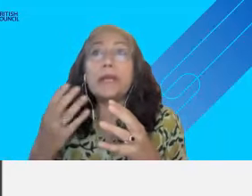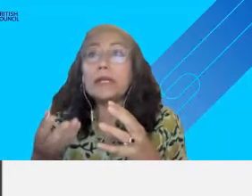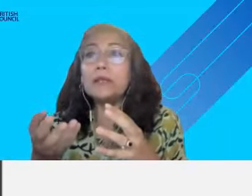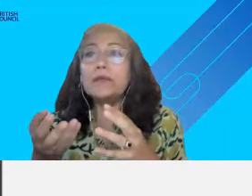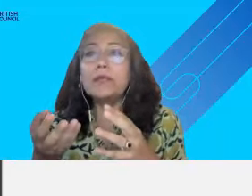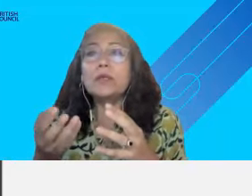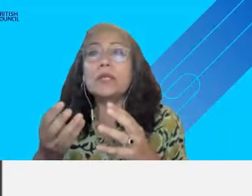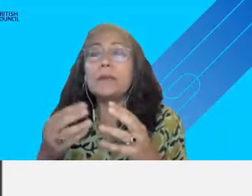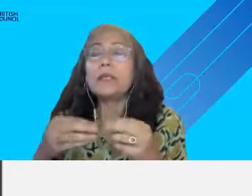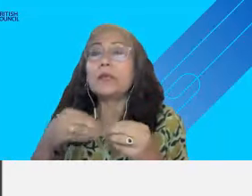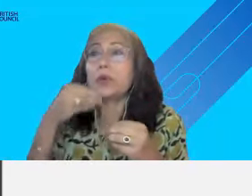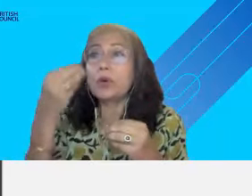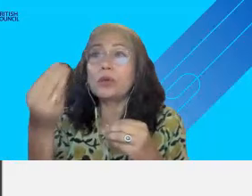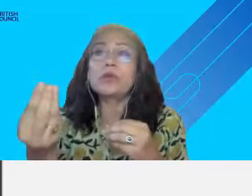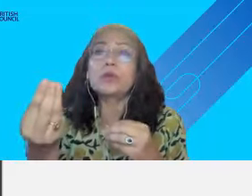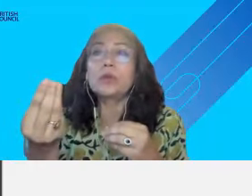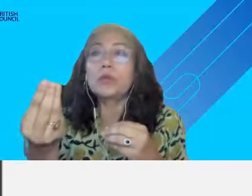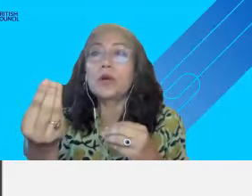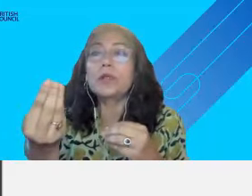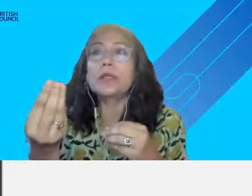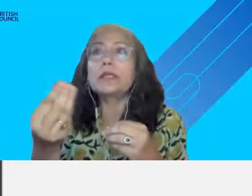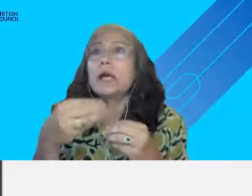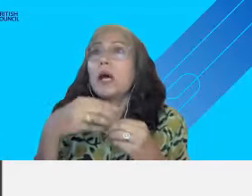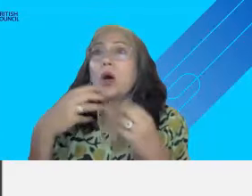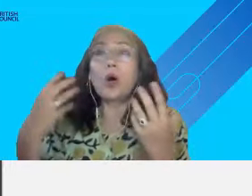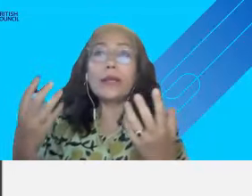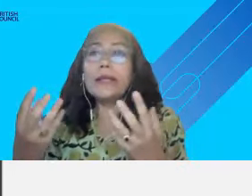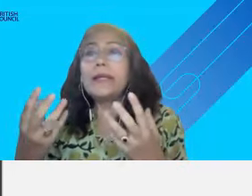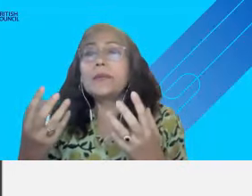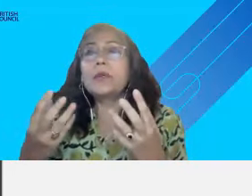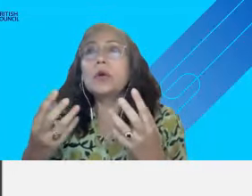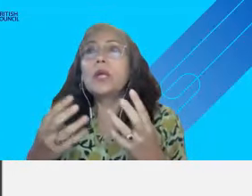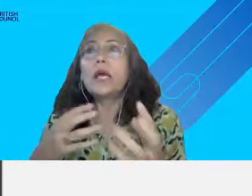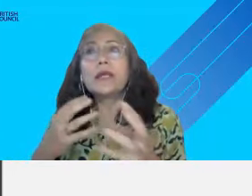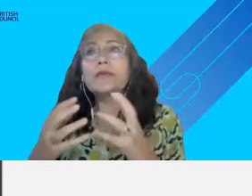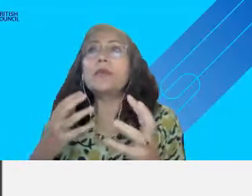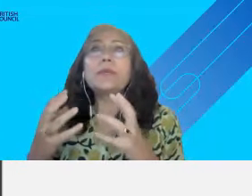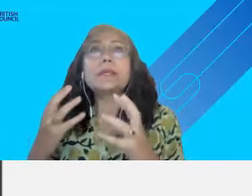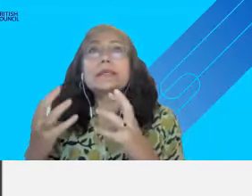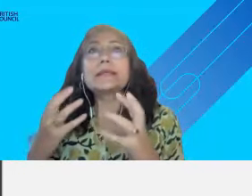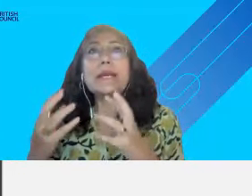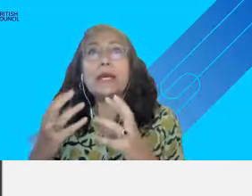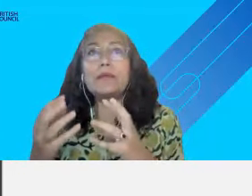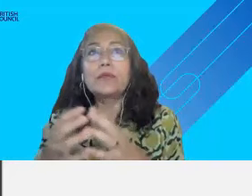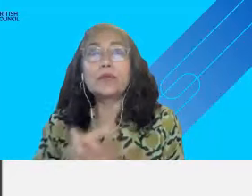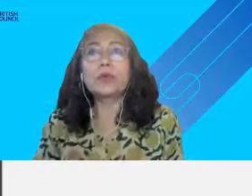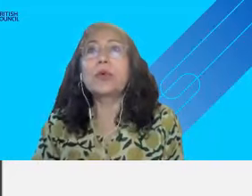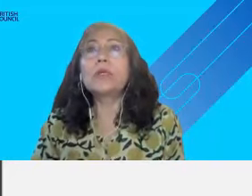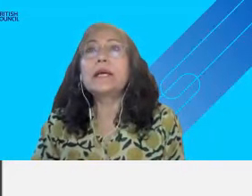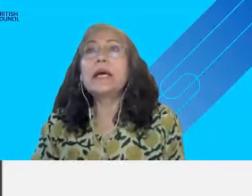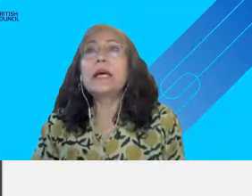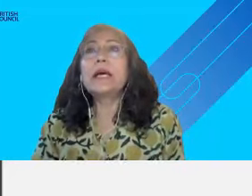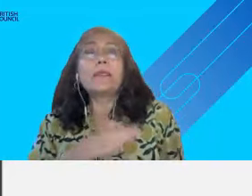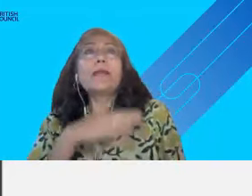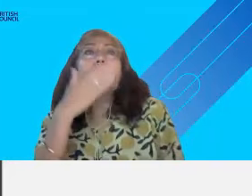roles, making the video, somebody can talk to the school authorities or in their neighborhood. Different persons can have different